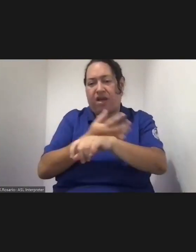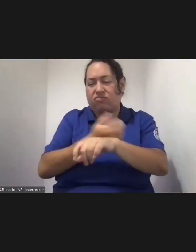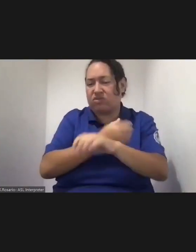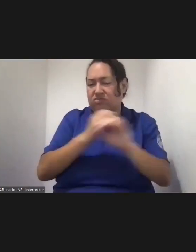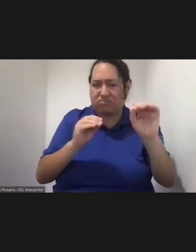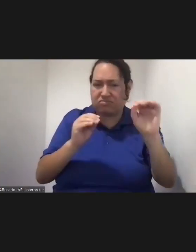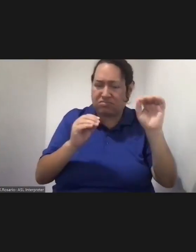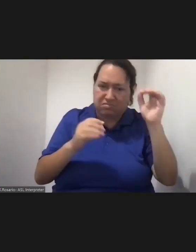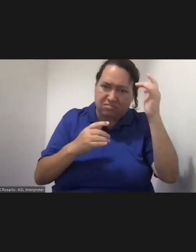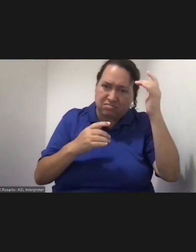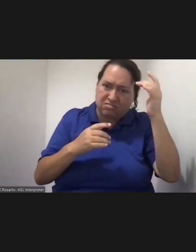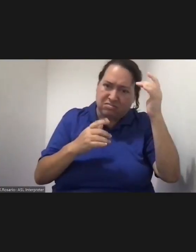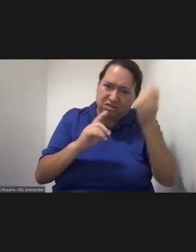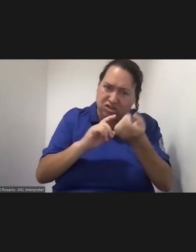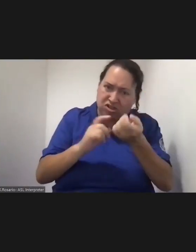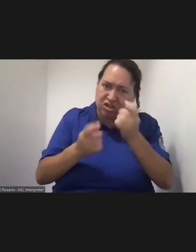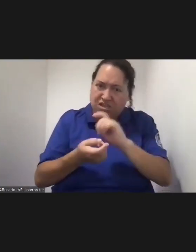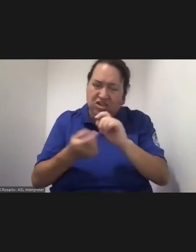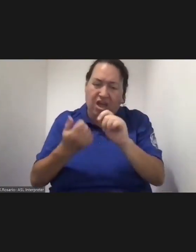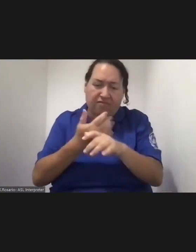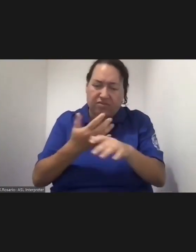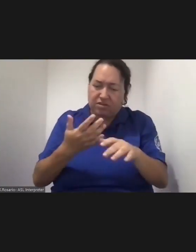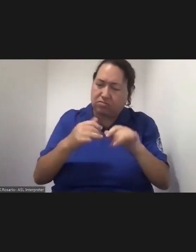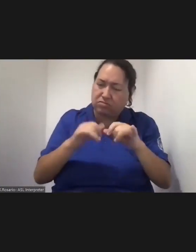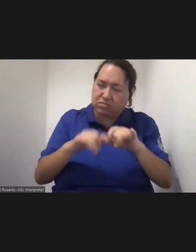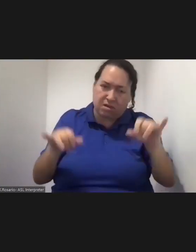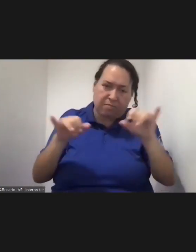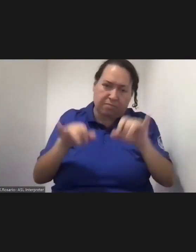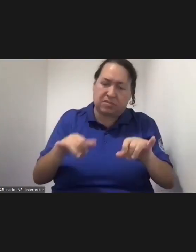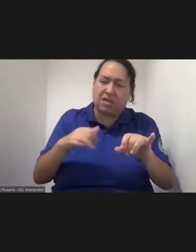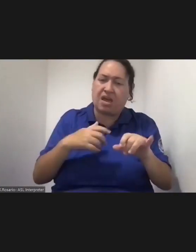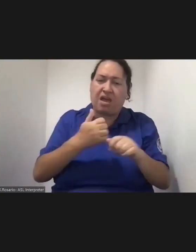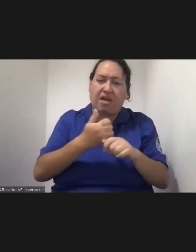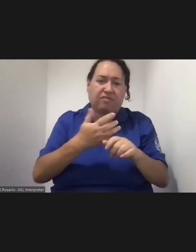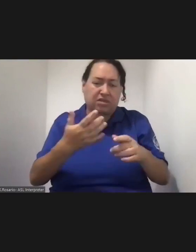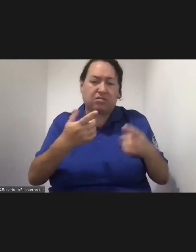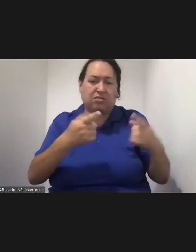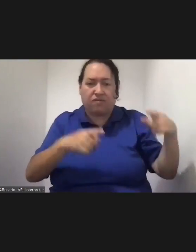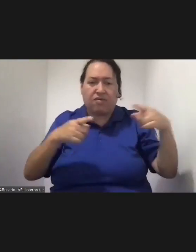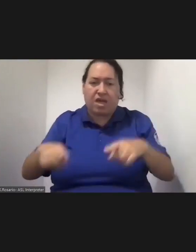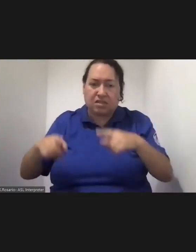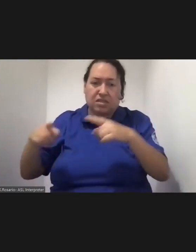Everything remains the same. Events that are scheduled can continue on.